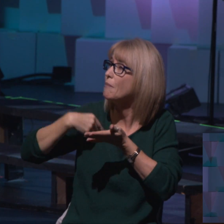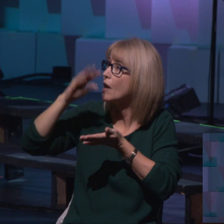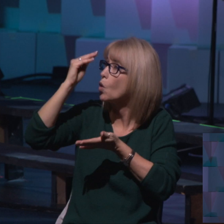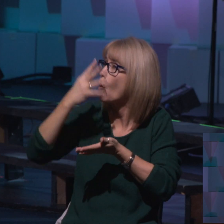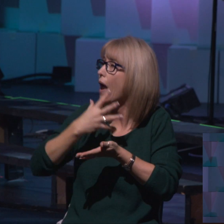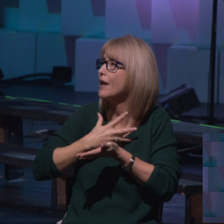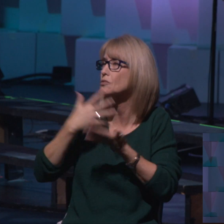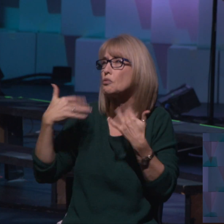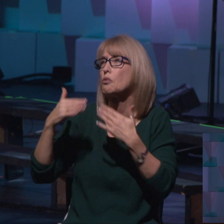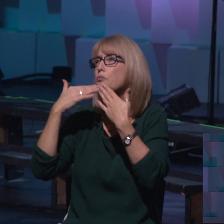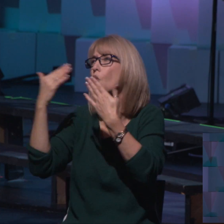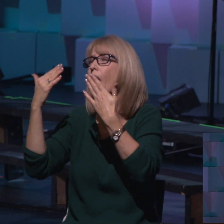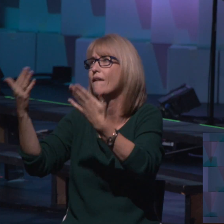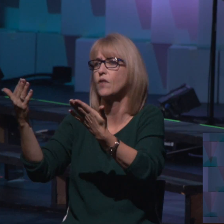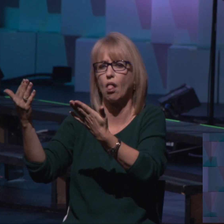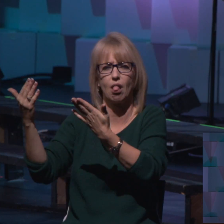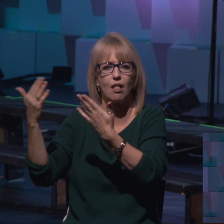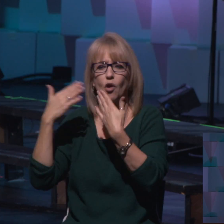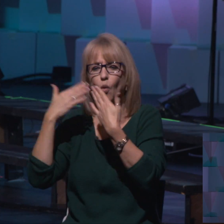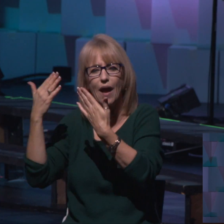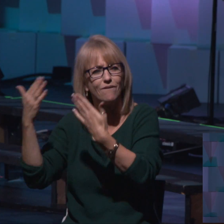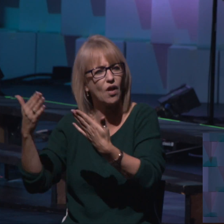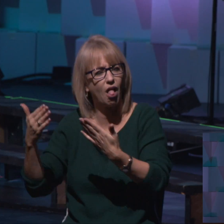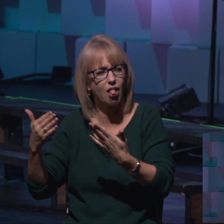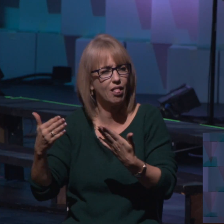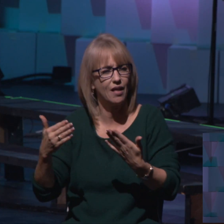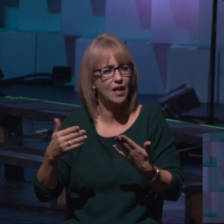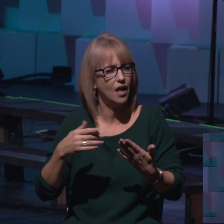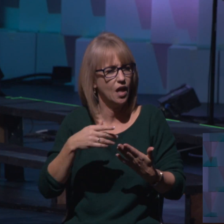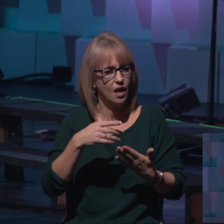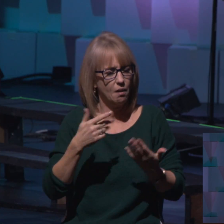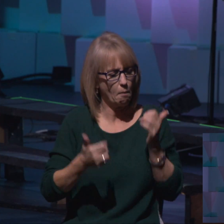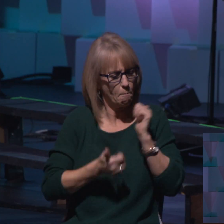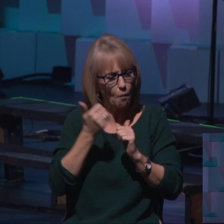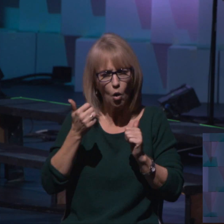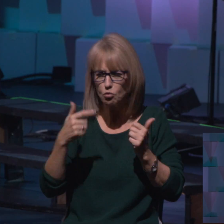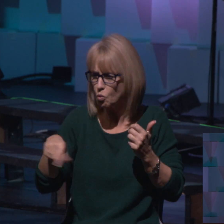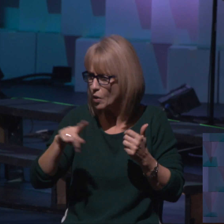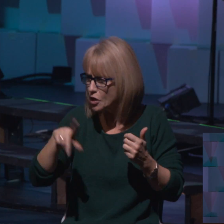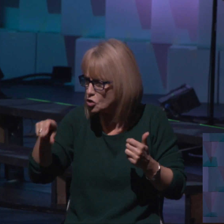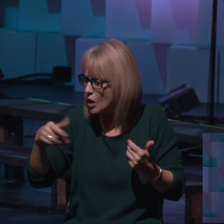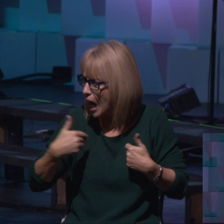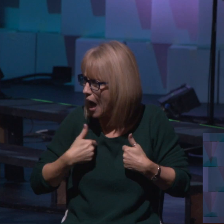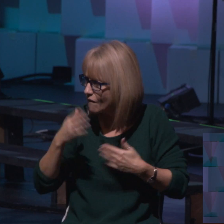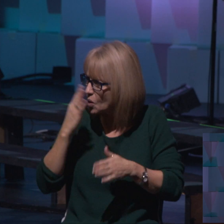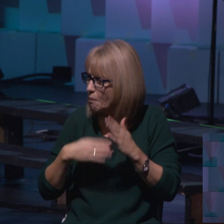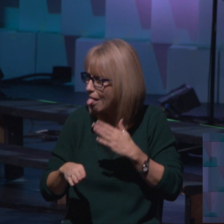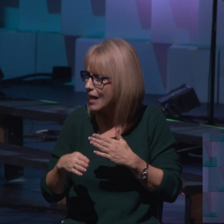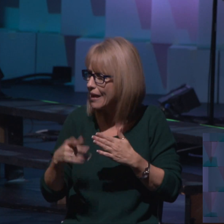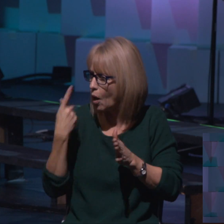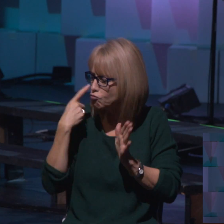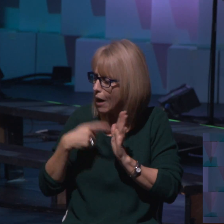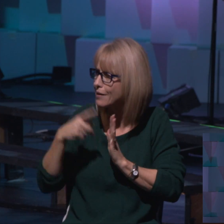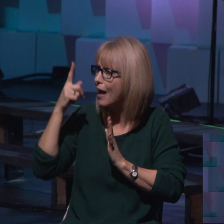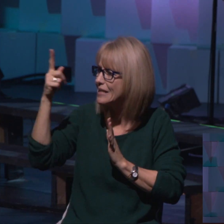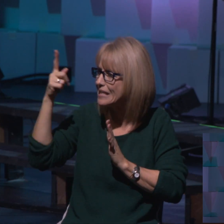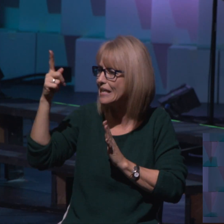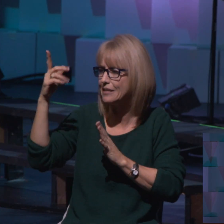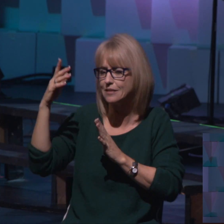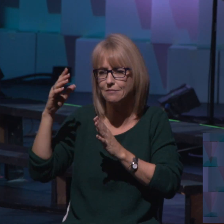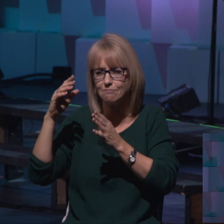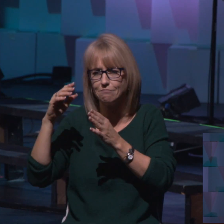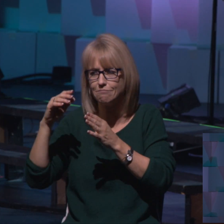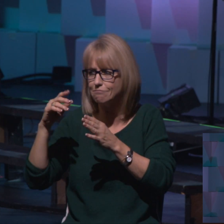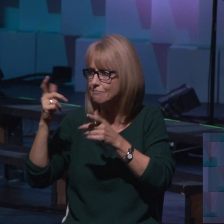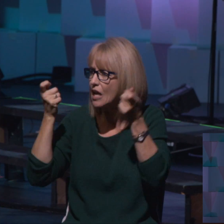him. Humility should not be something that we struggle with as a follower of God when we recognize who he is in our life. But as